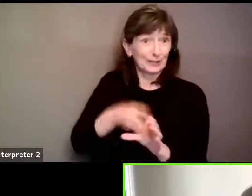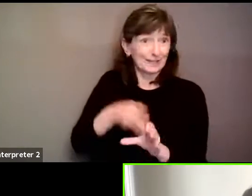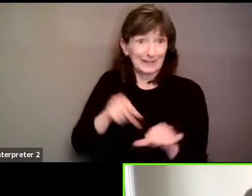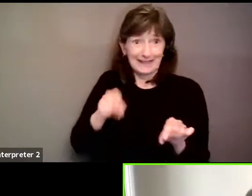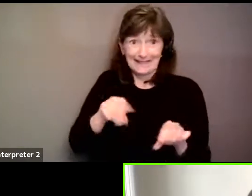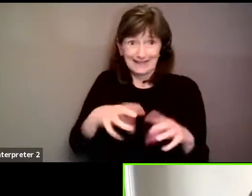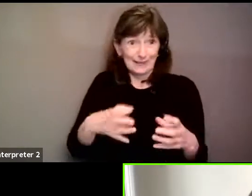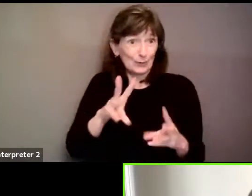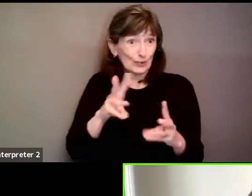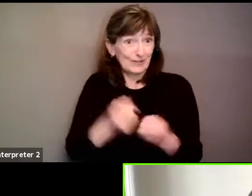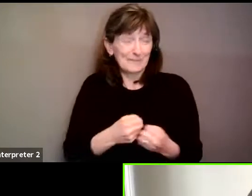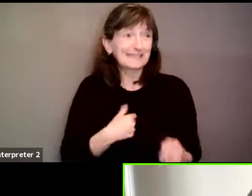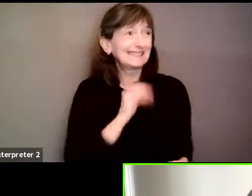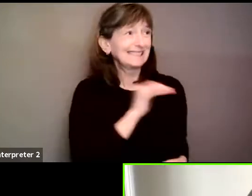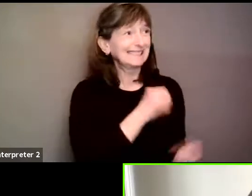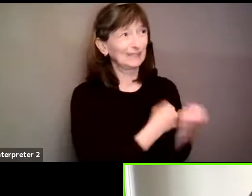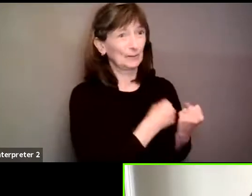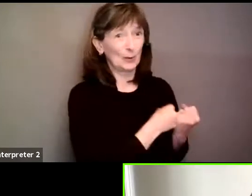through that myself.